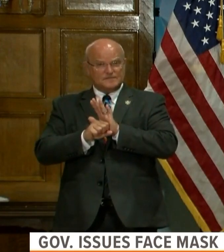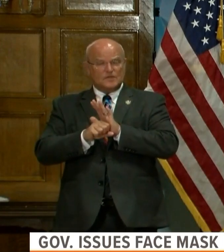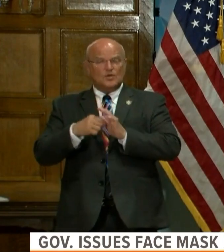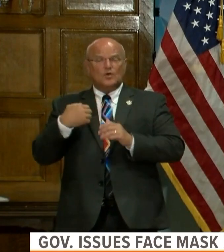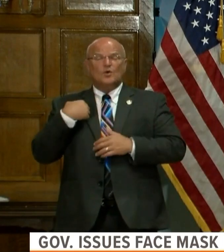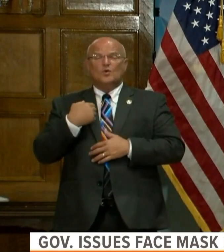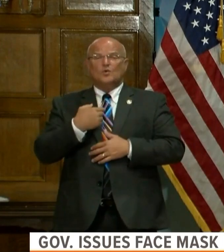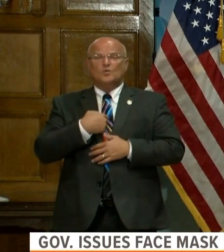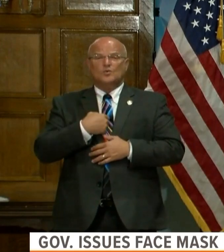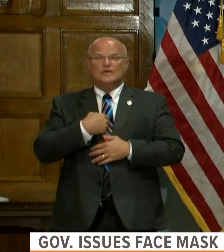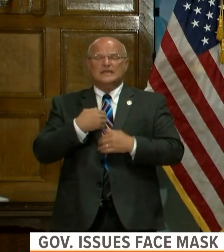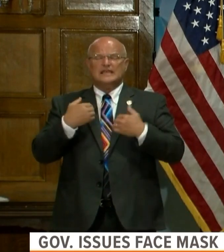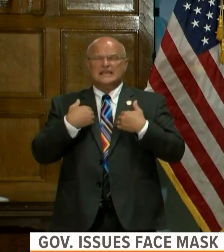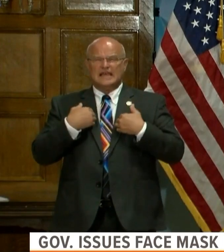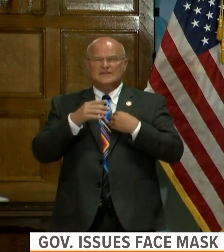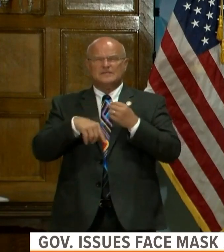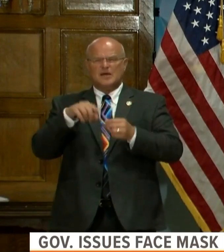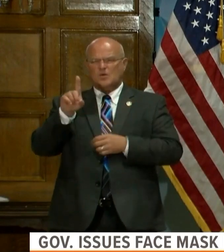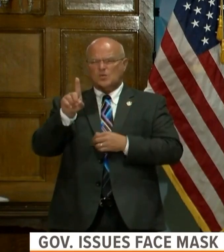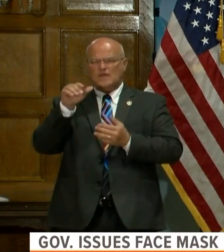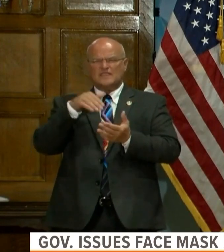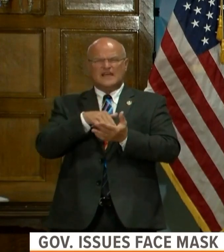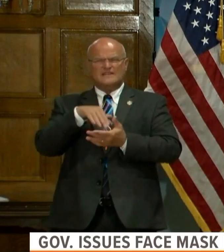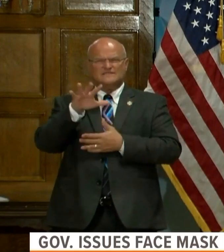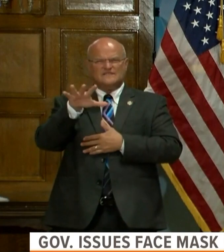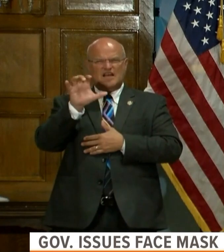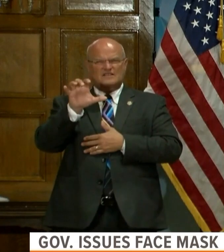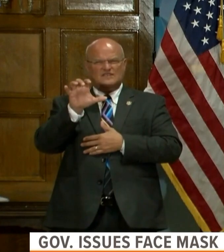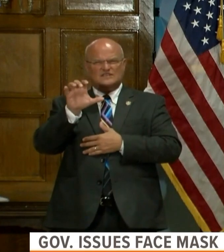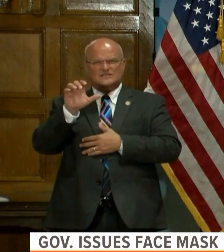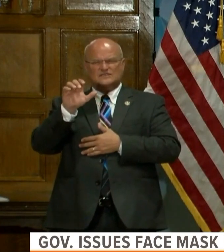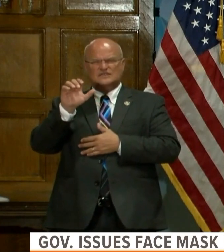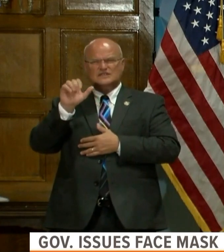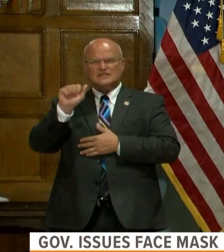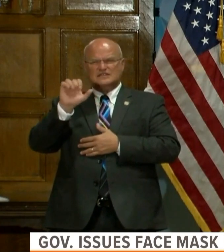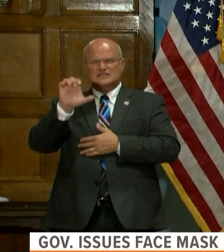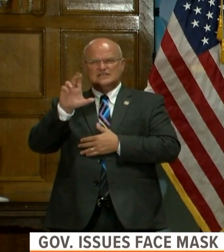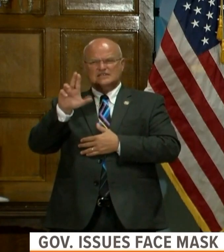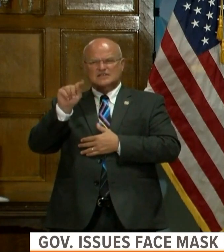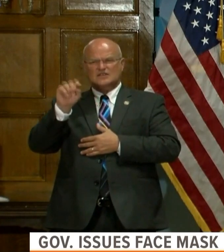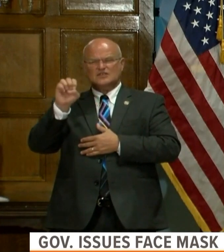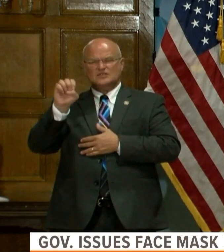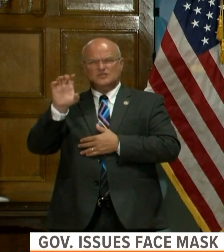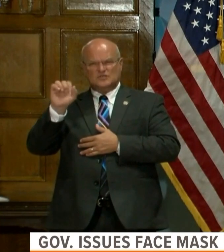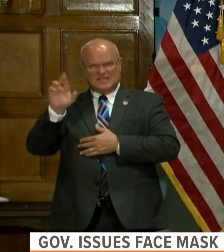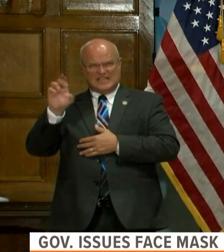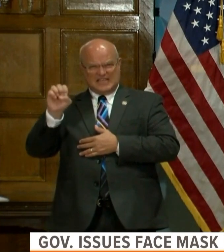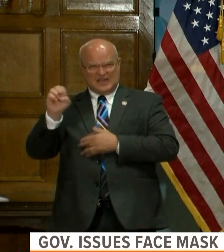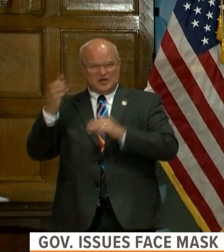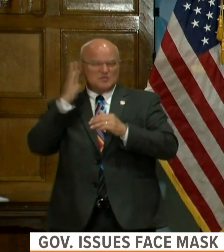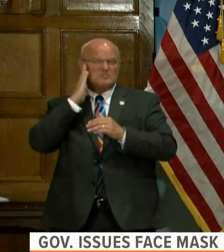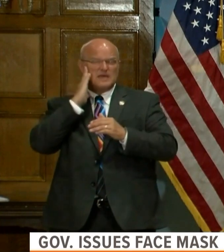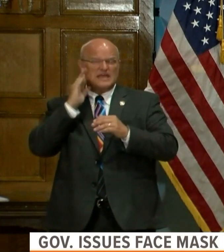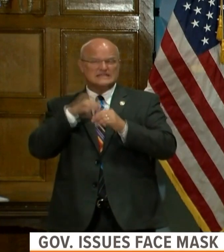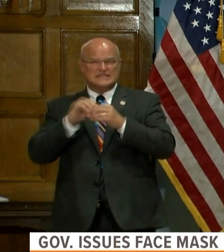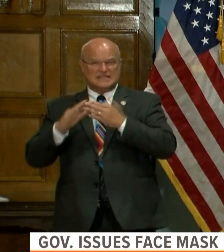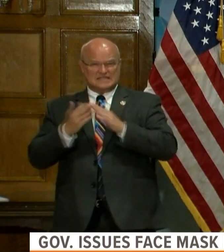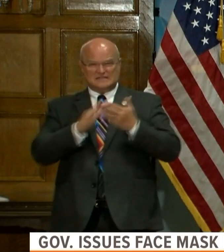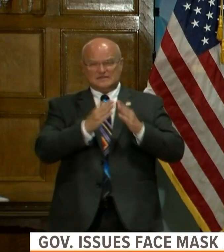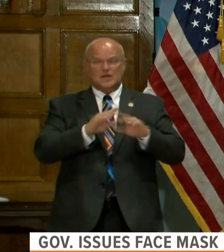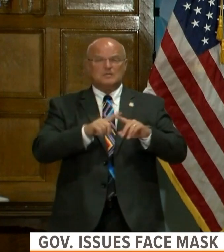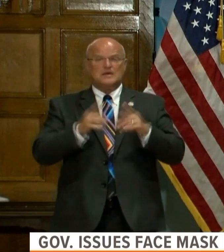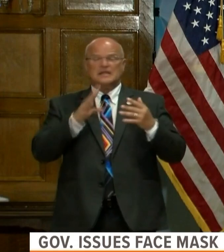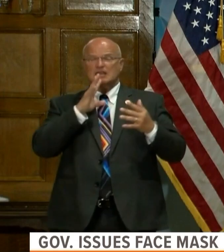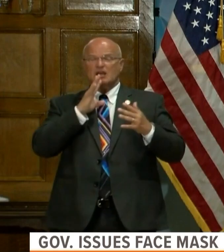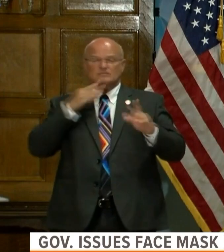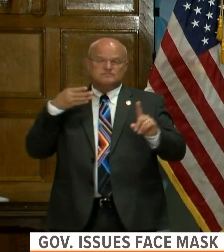We staff about 1,500 acute care beds across our state in multiple communities. But today I want to talk about